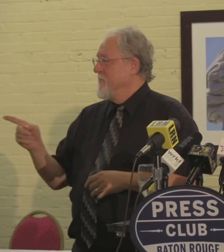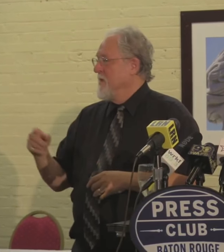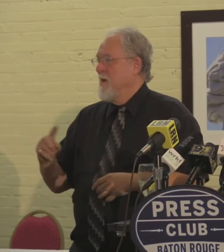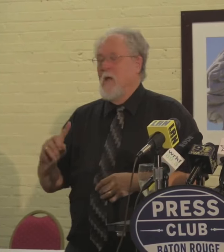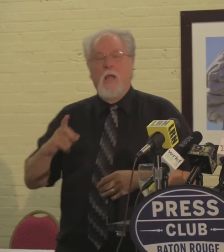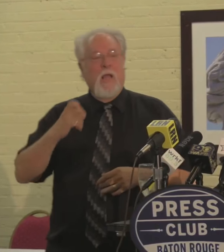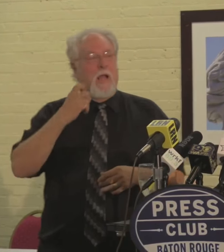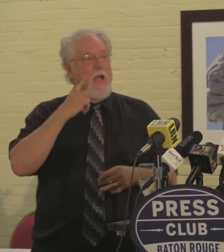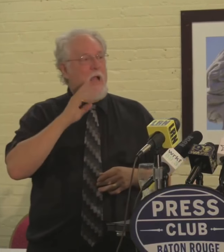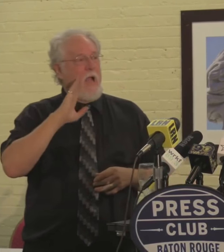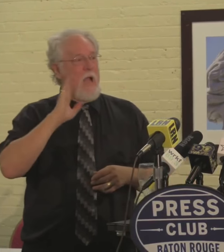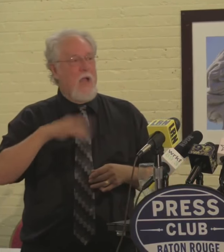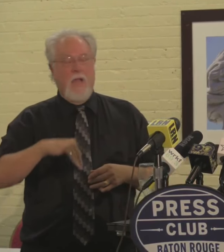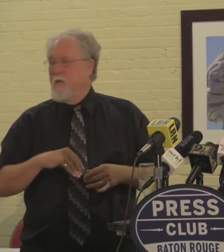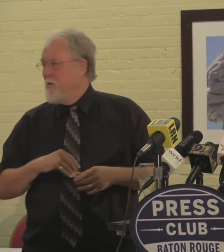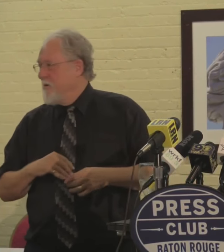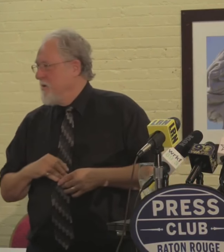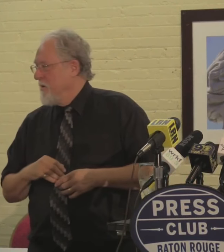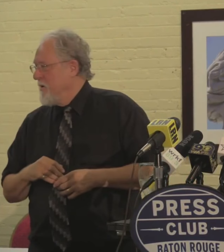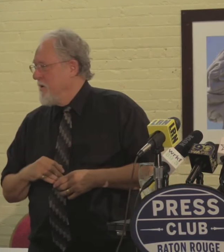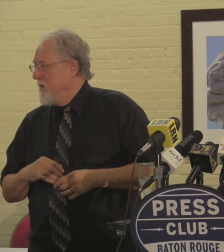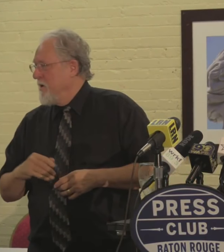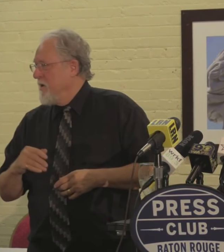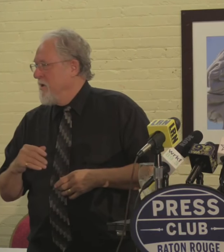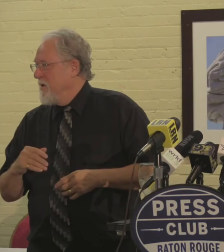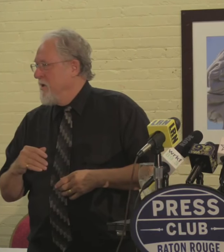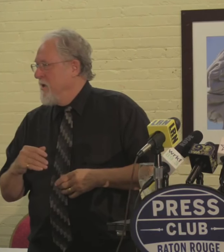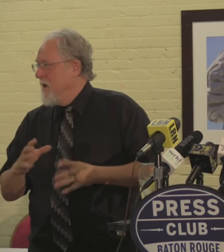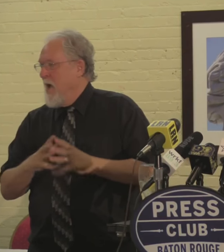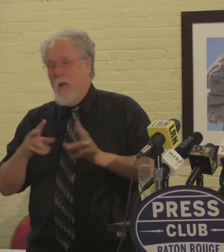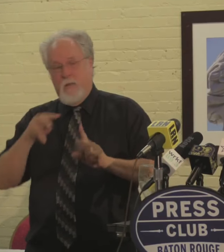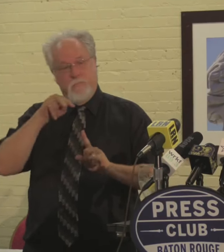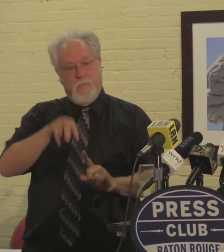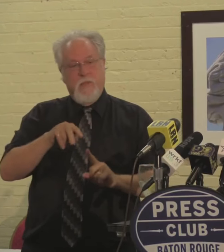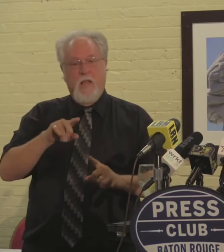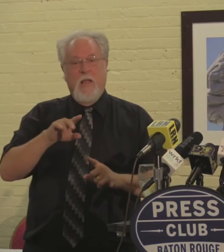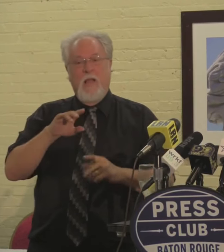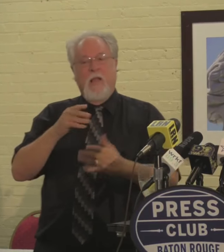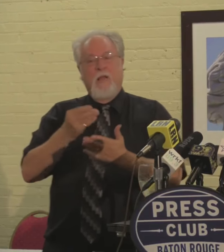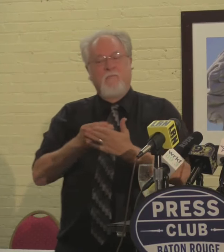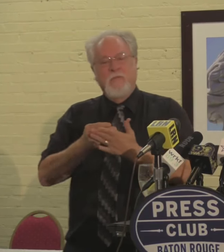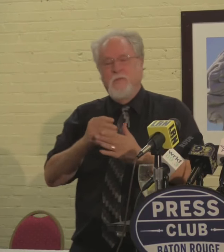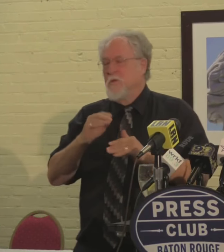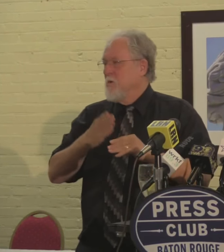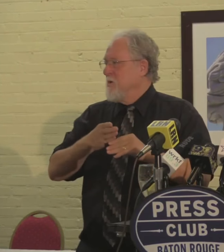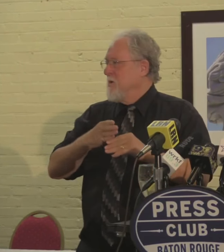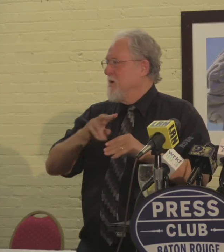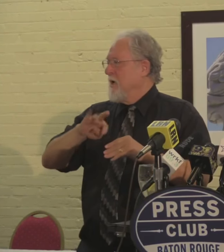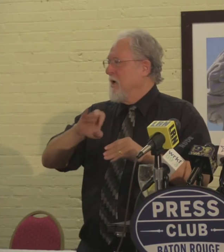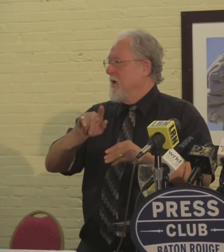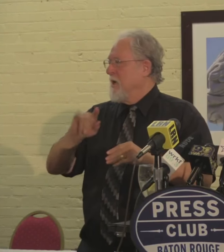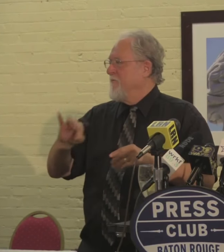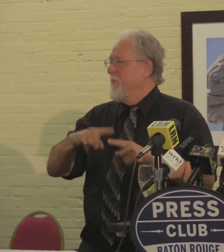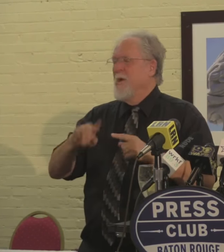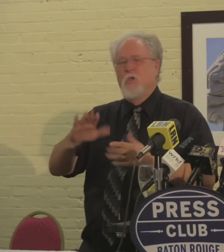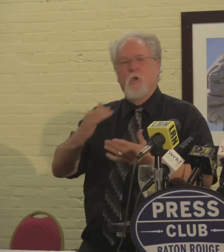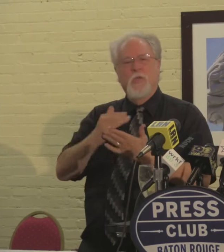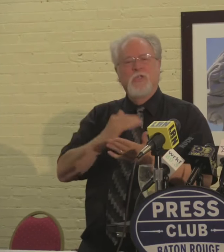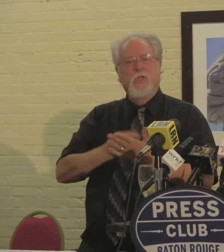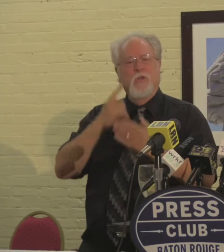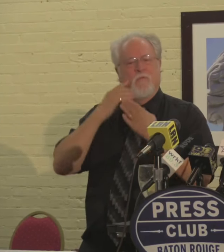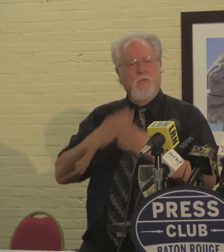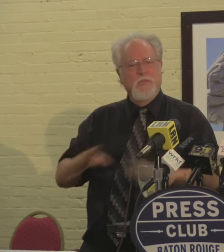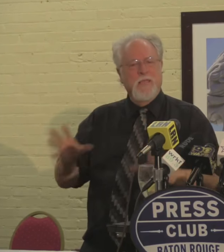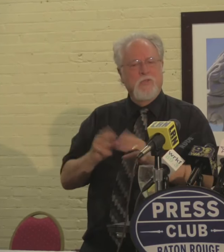Governor, I know a lot of your attention right now is obviously on the fiscal cliff, but I was wondering if you could tell us a little bit about what your agenda might be for the general